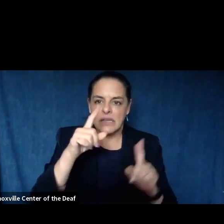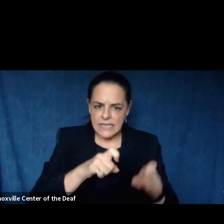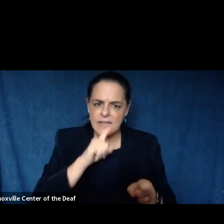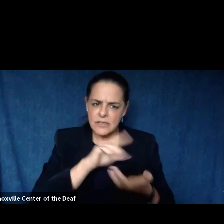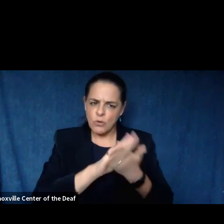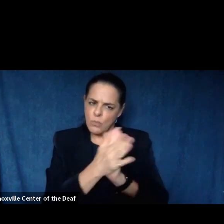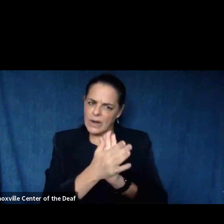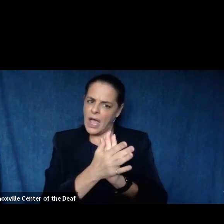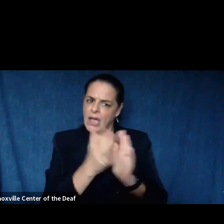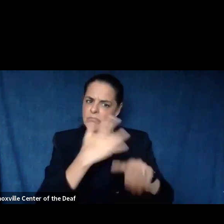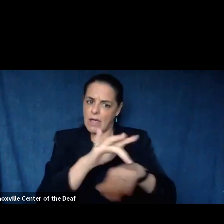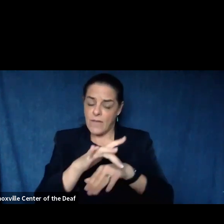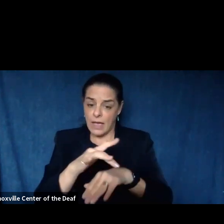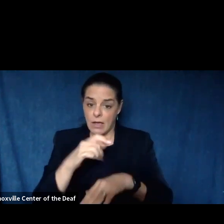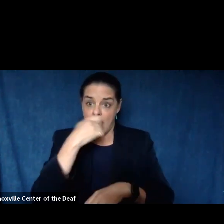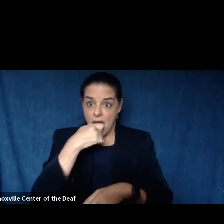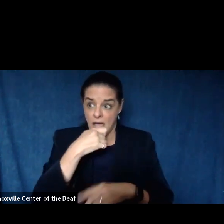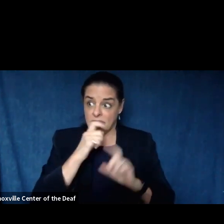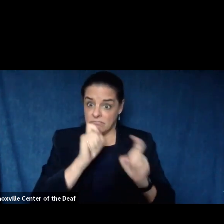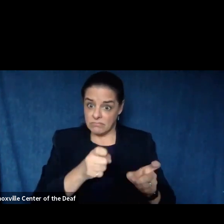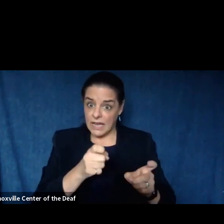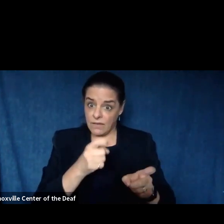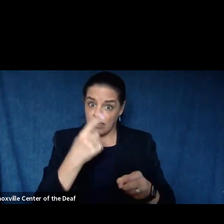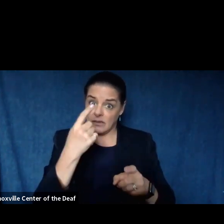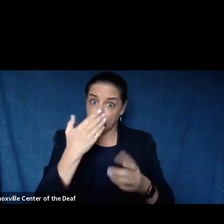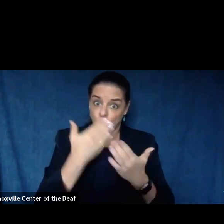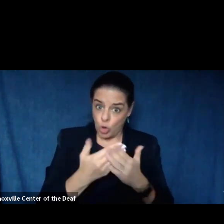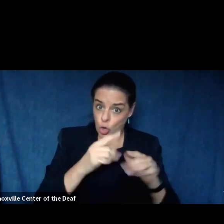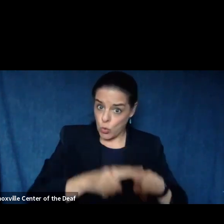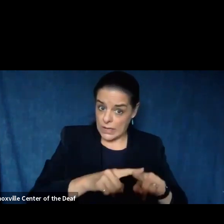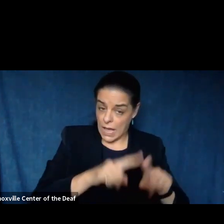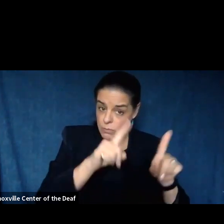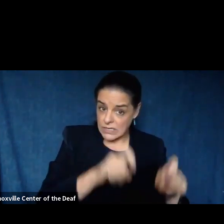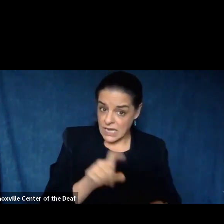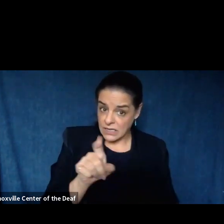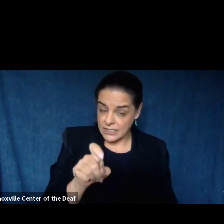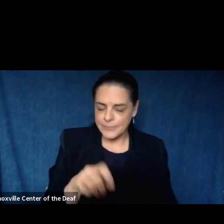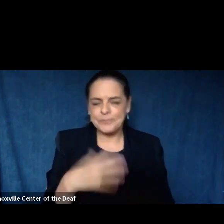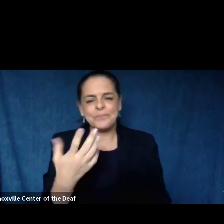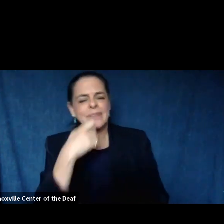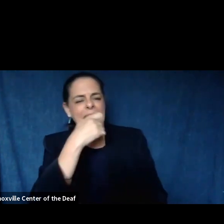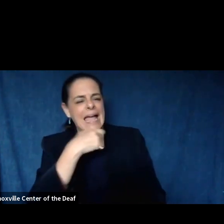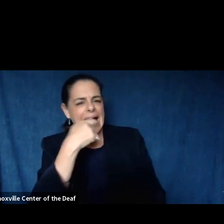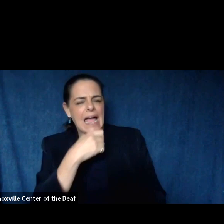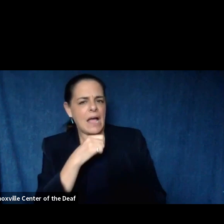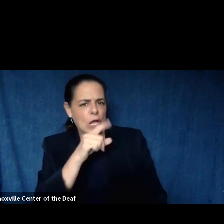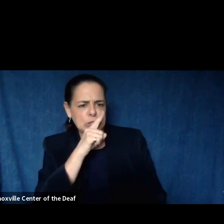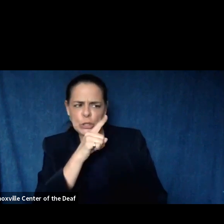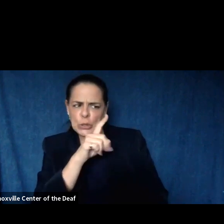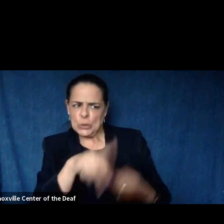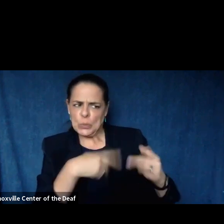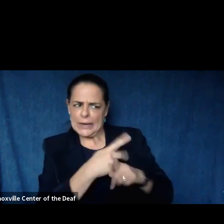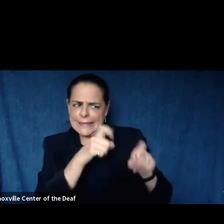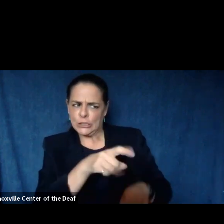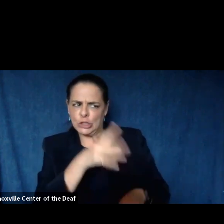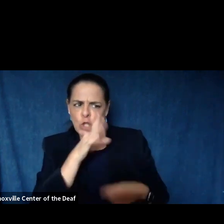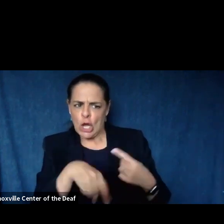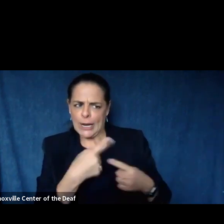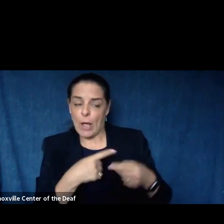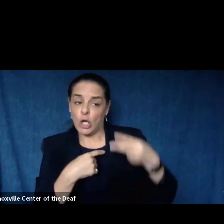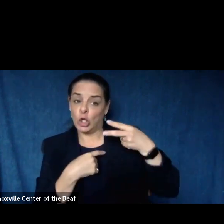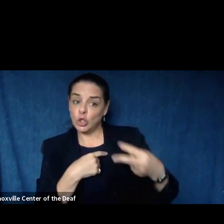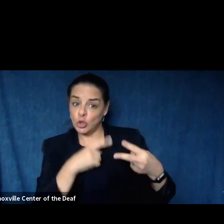the saliva tests returning reliable results? The saliva test, I'm not sure what saliva test you're talking about. So the only two